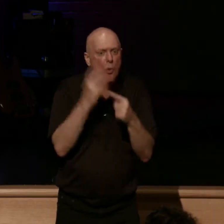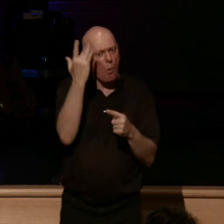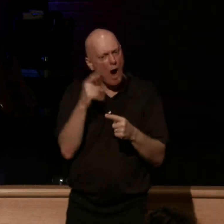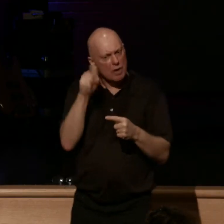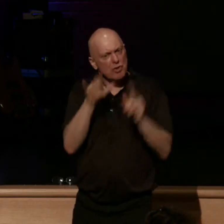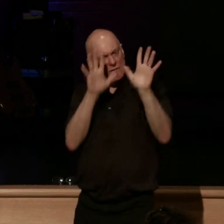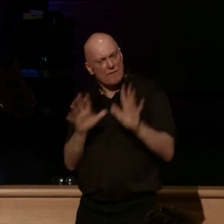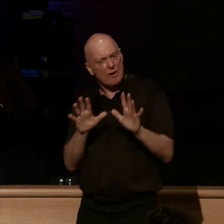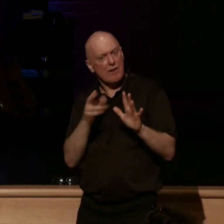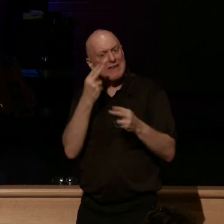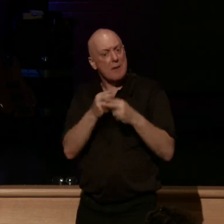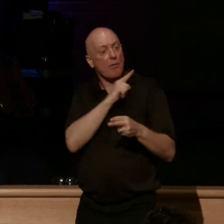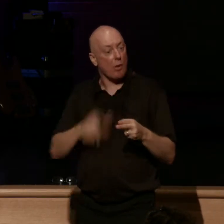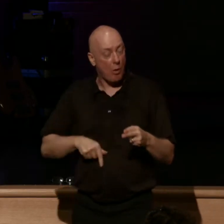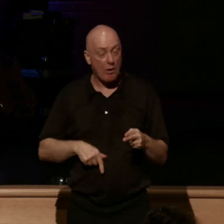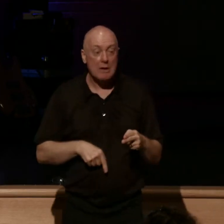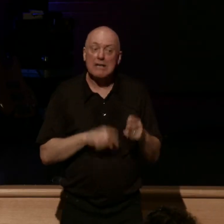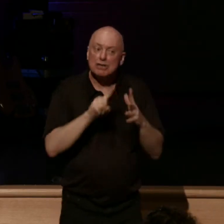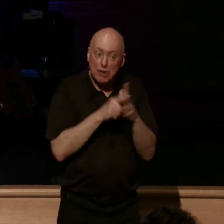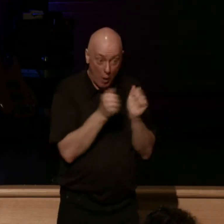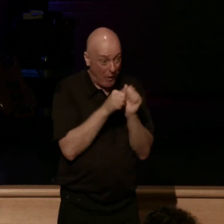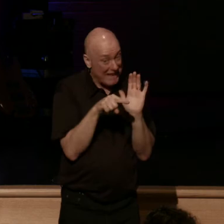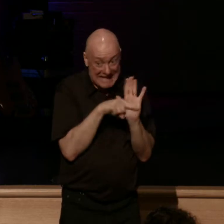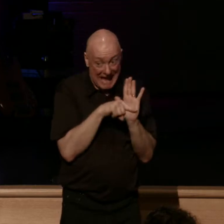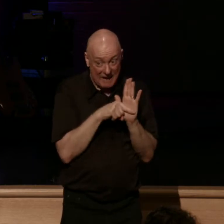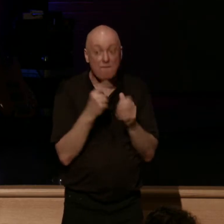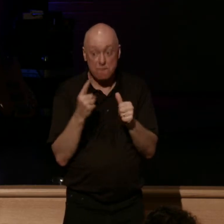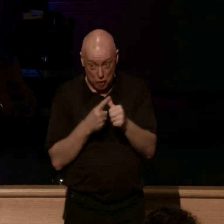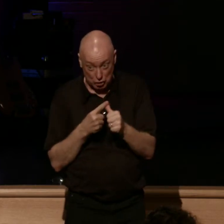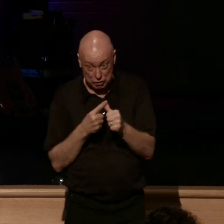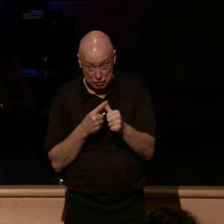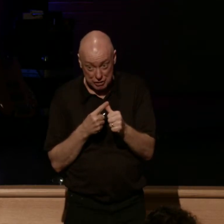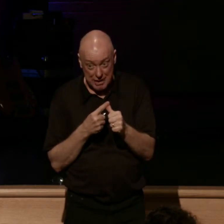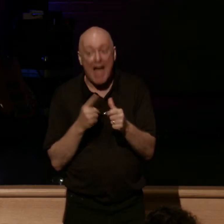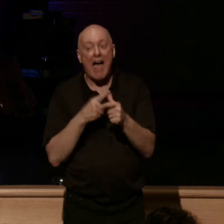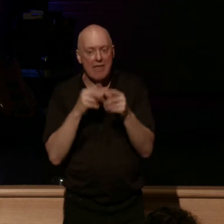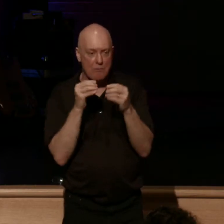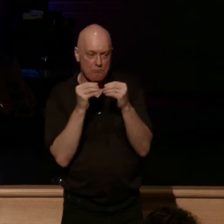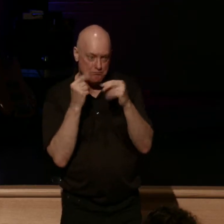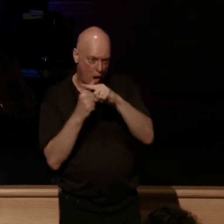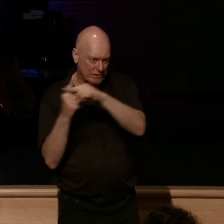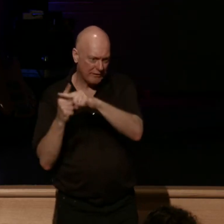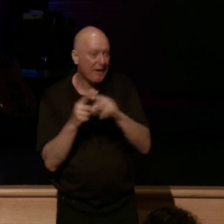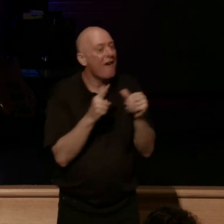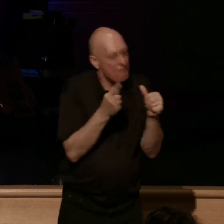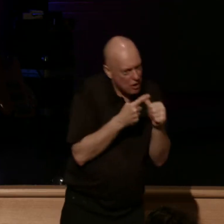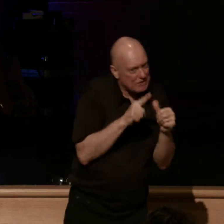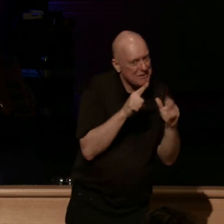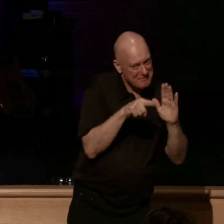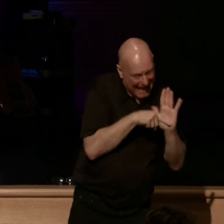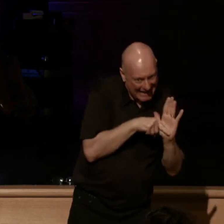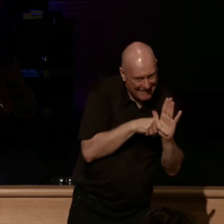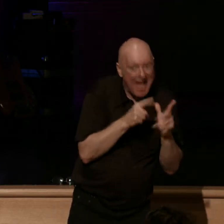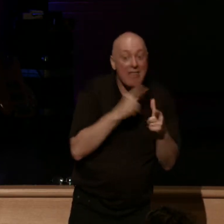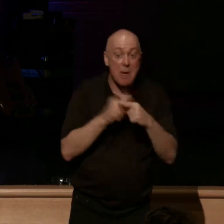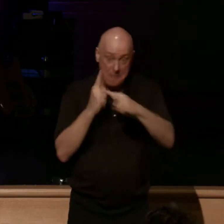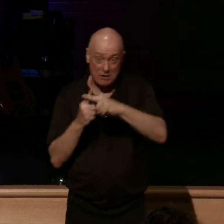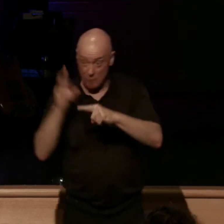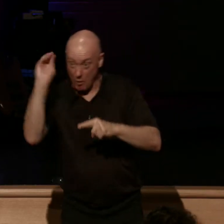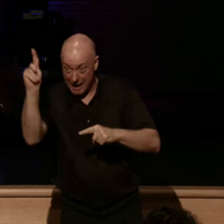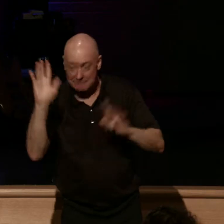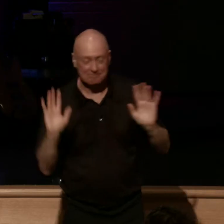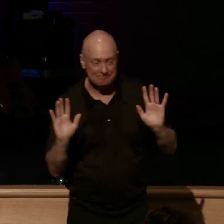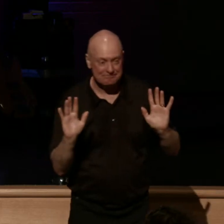name of the Lord. We're going to start with a negative, and then we'll get much more positive, then a little bit negative, and then we'll end with positive. All right, all right.